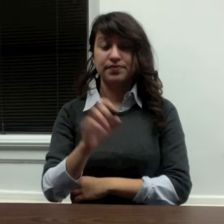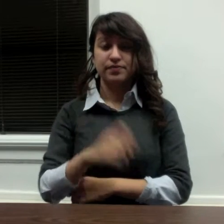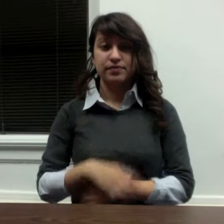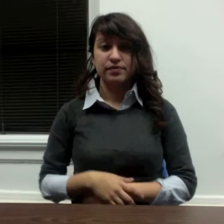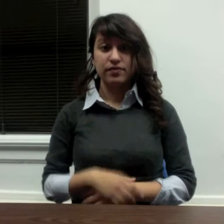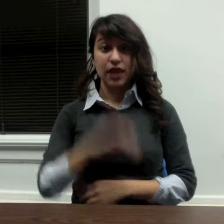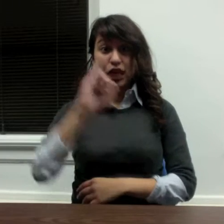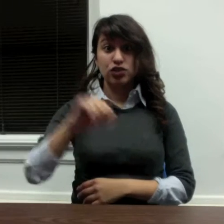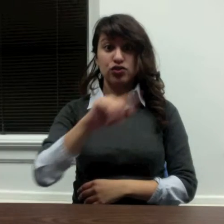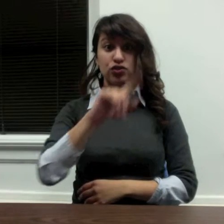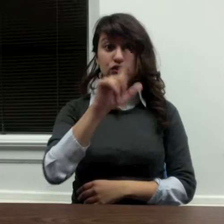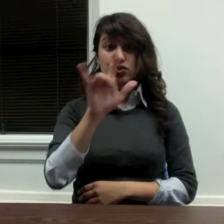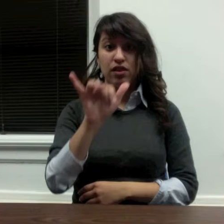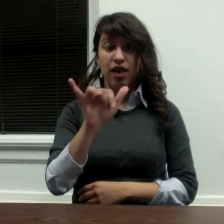2012, in the summer.